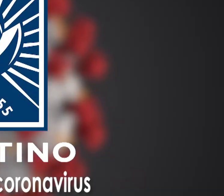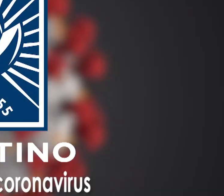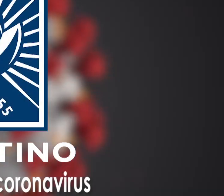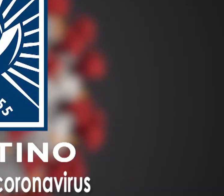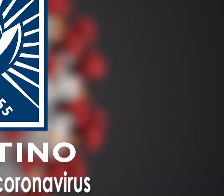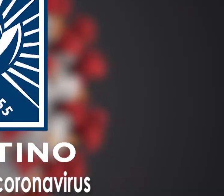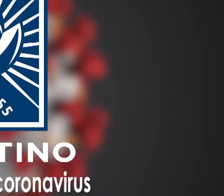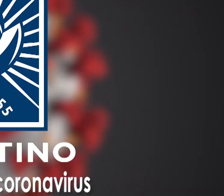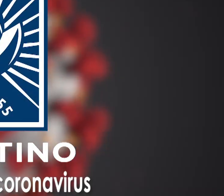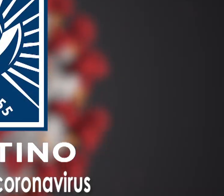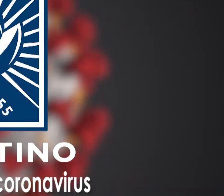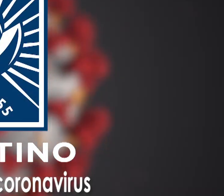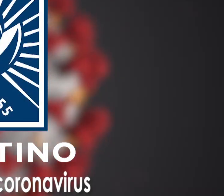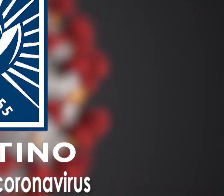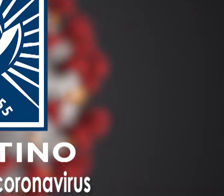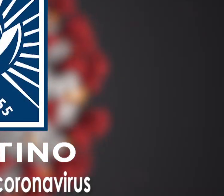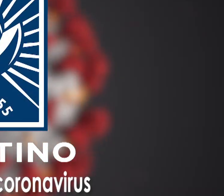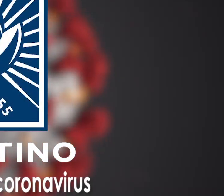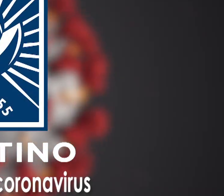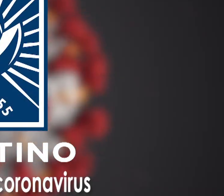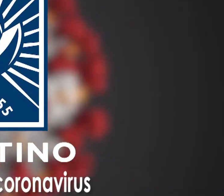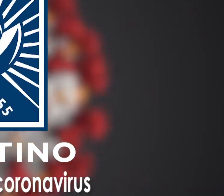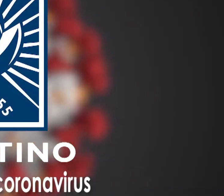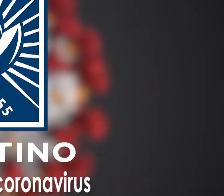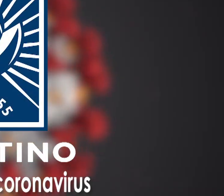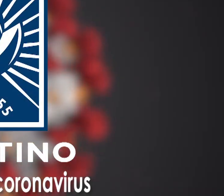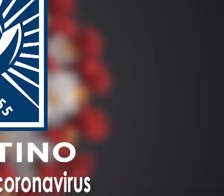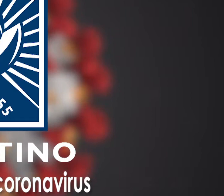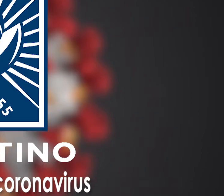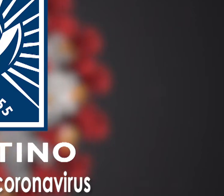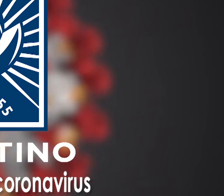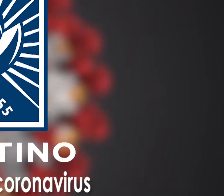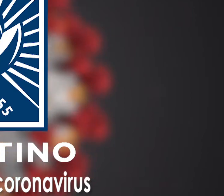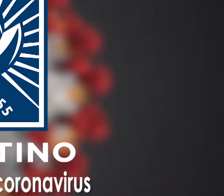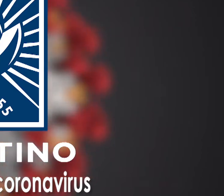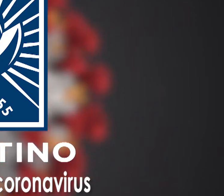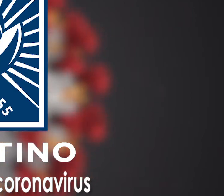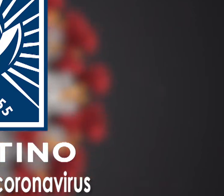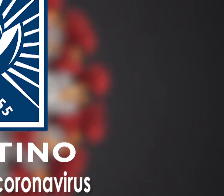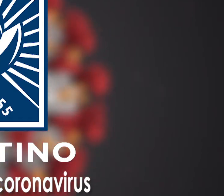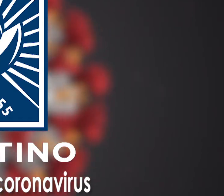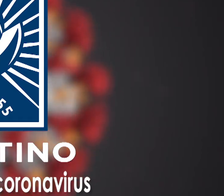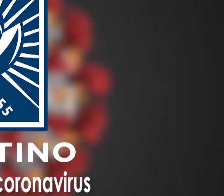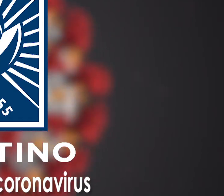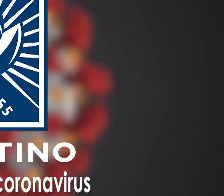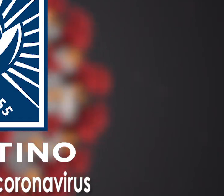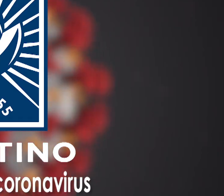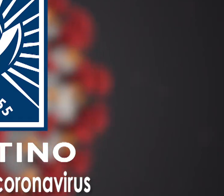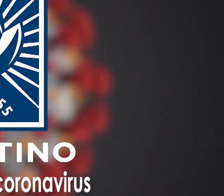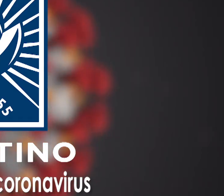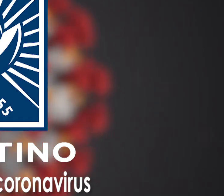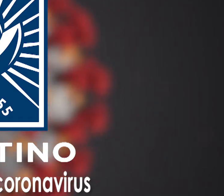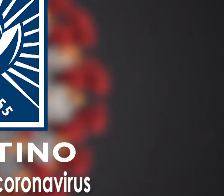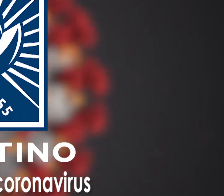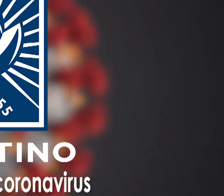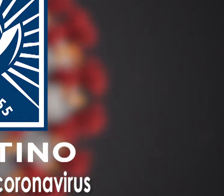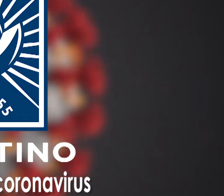For the latest information regarding the COVID-19 pandemic in Cupertino, please visit